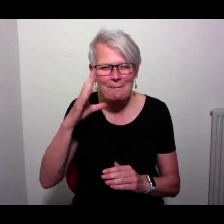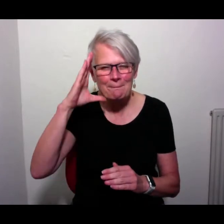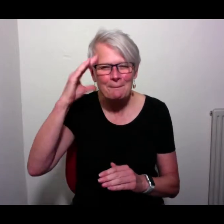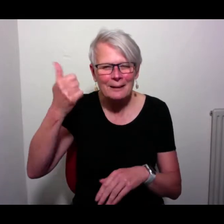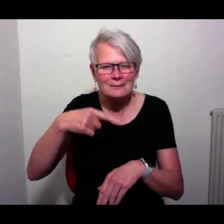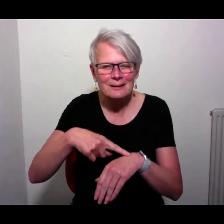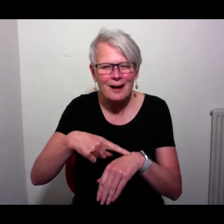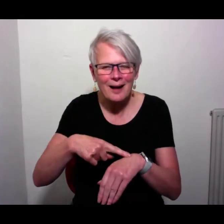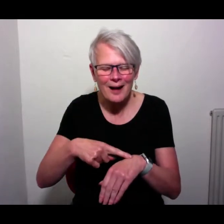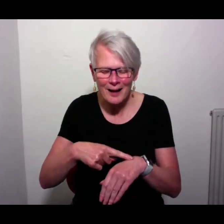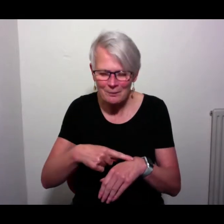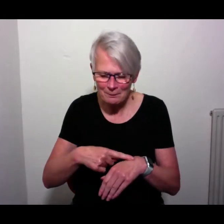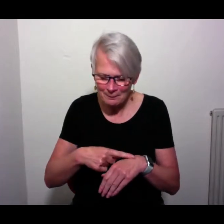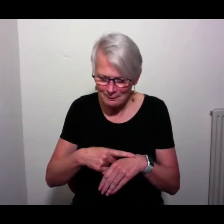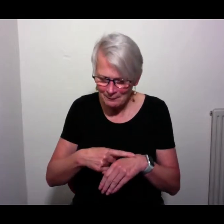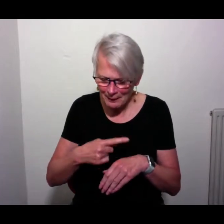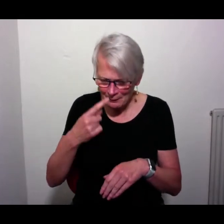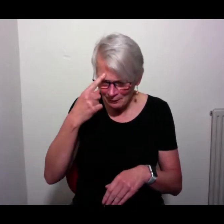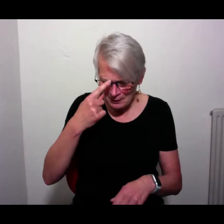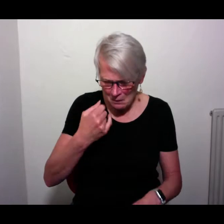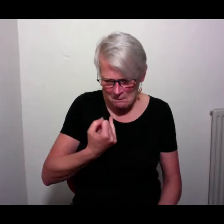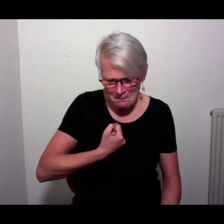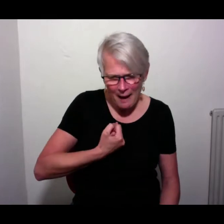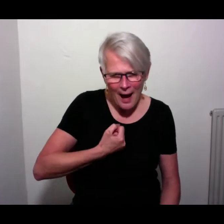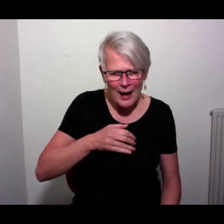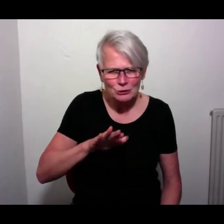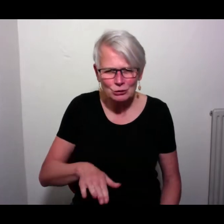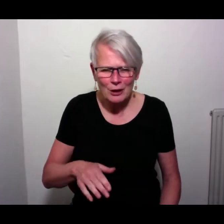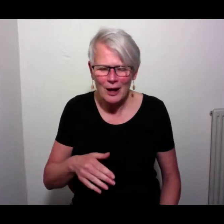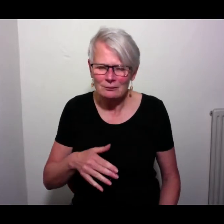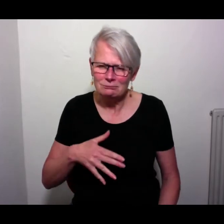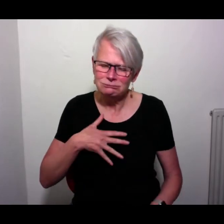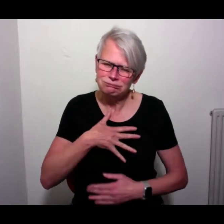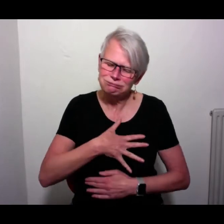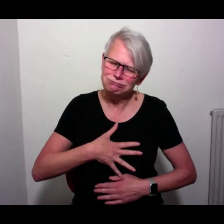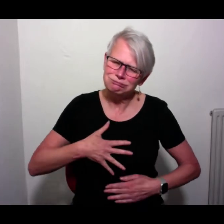dark childhood night times, and I was alone in my bed.